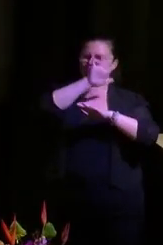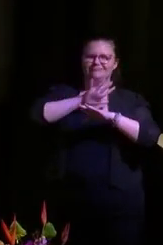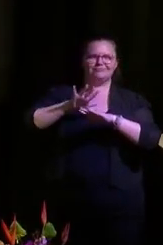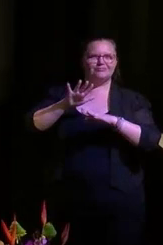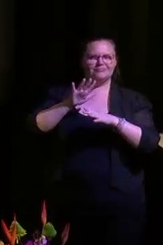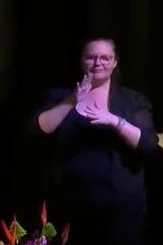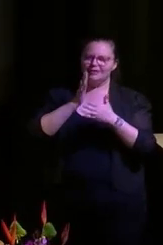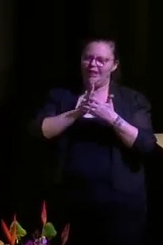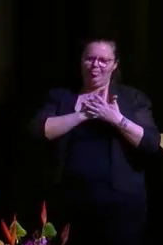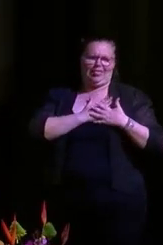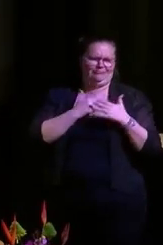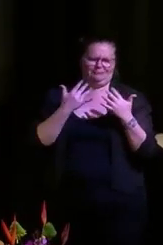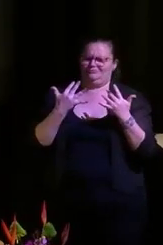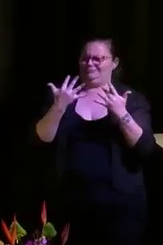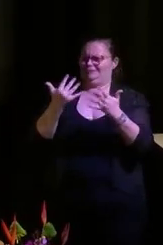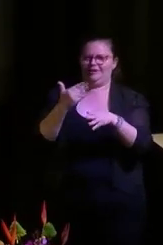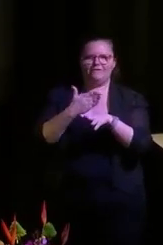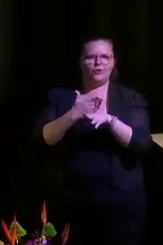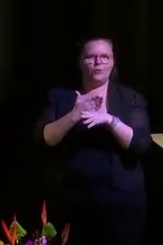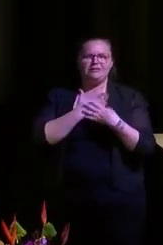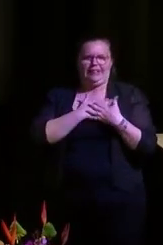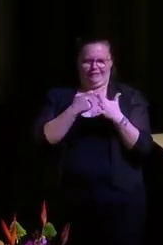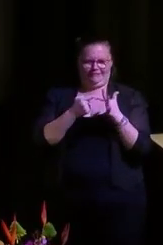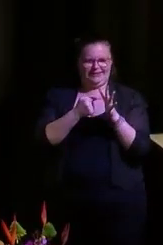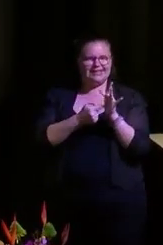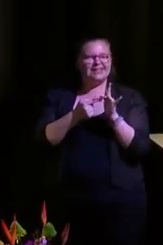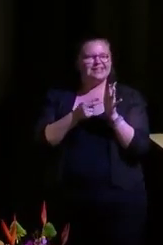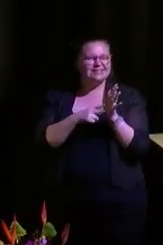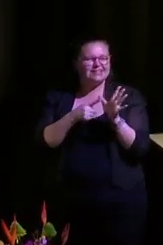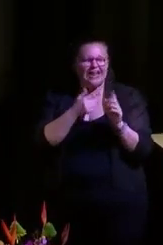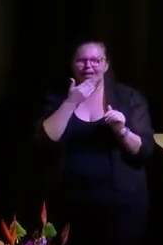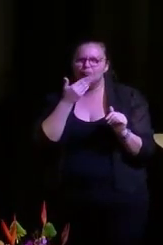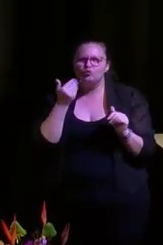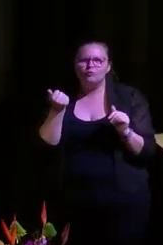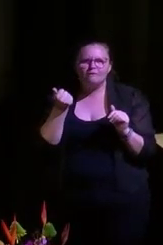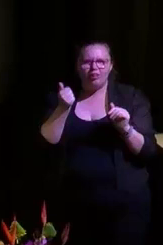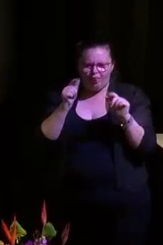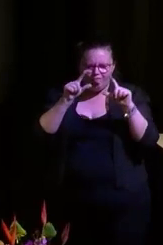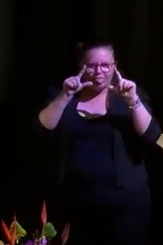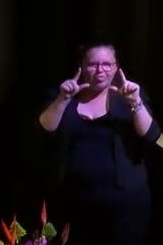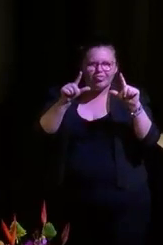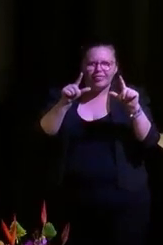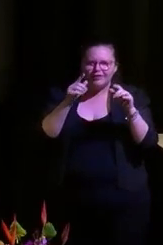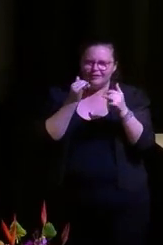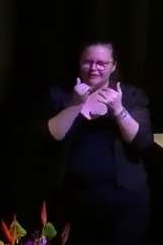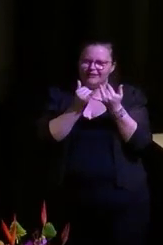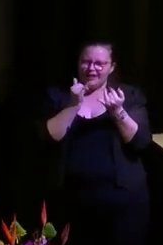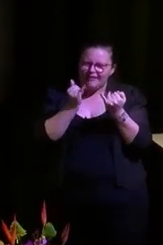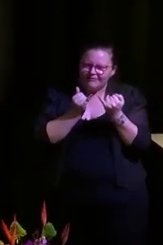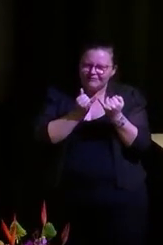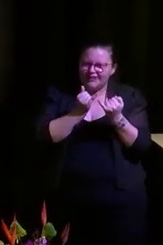you know, I love many, many of the works. Love Katina's beautiful work too, you know, that they're so delicate but sort